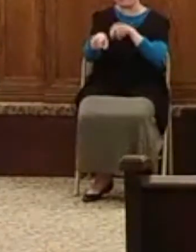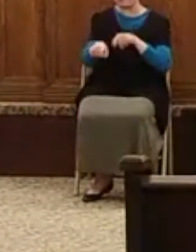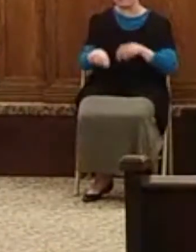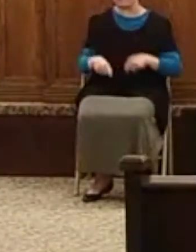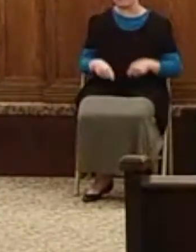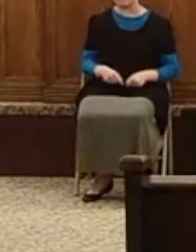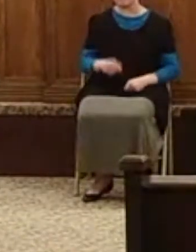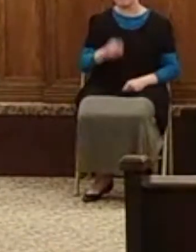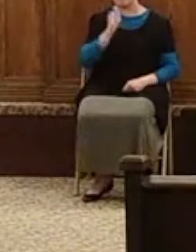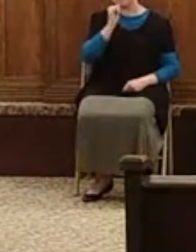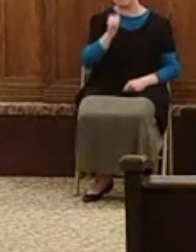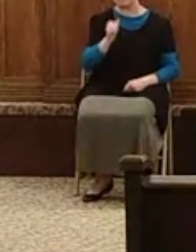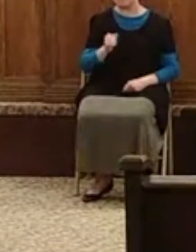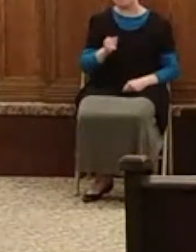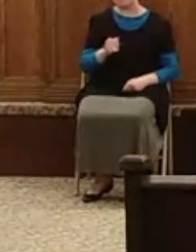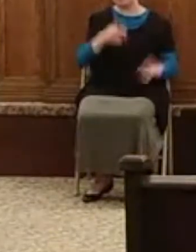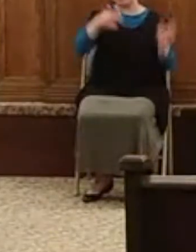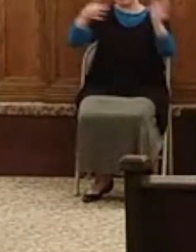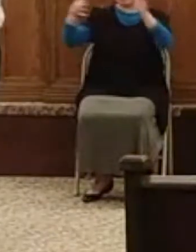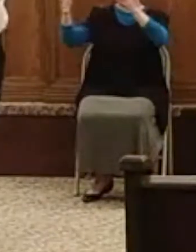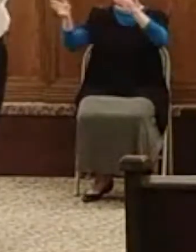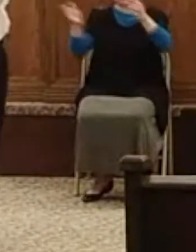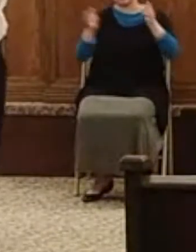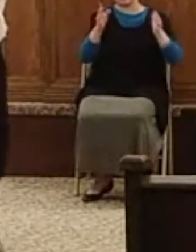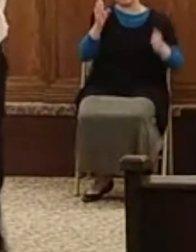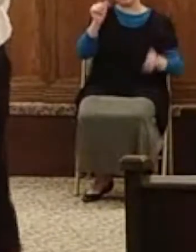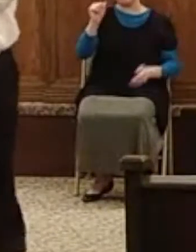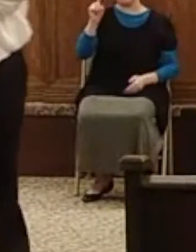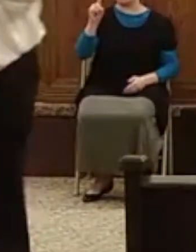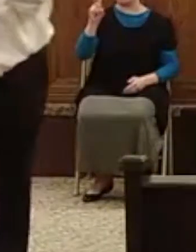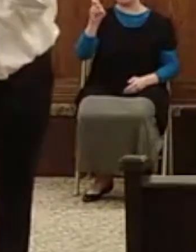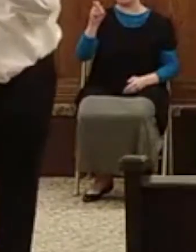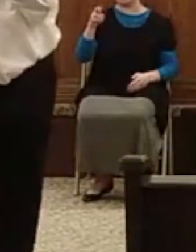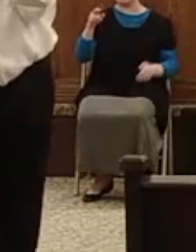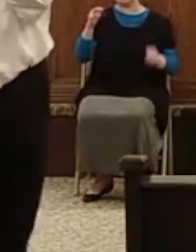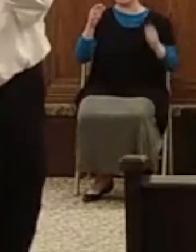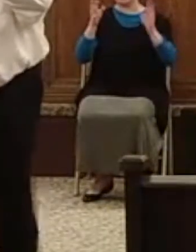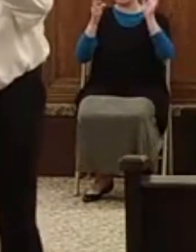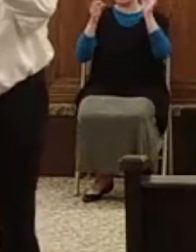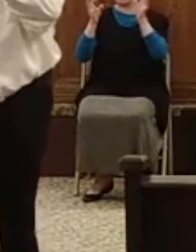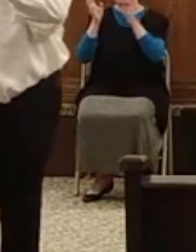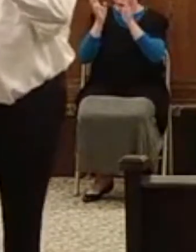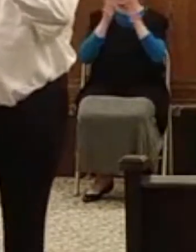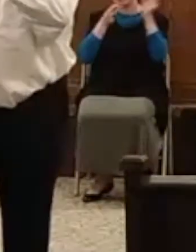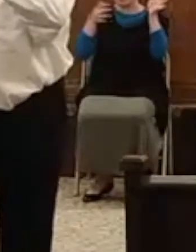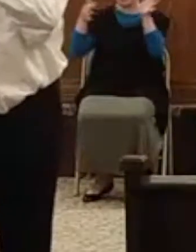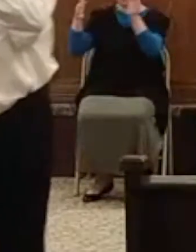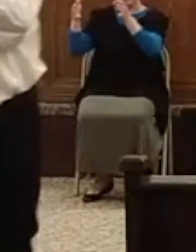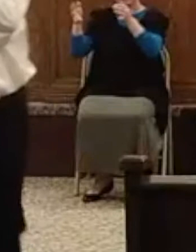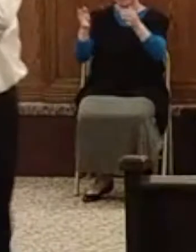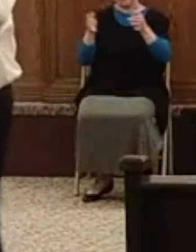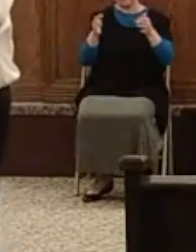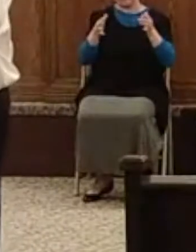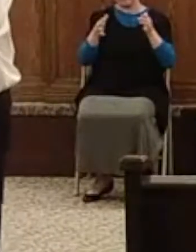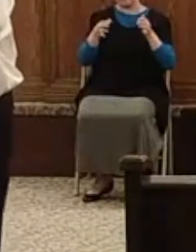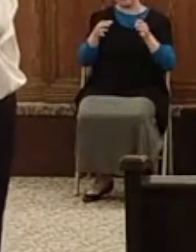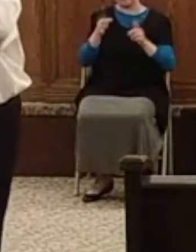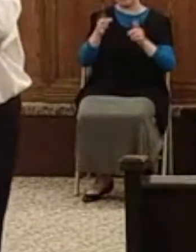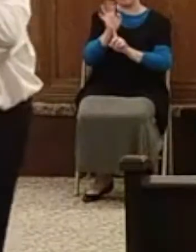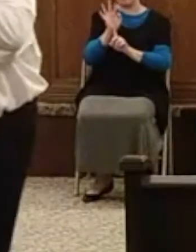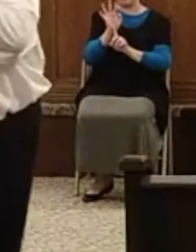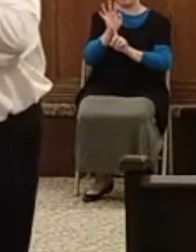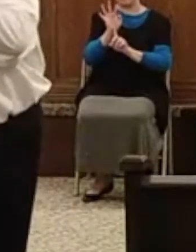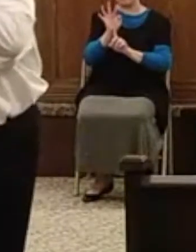answer. You know what that is? That is the winds of adversity trying to blow out your candle. That is the adversary trying to snuff out